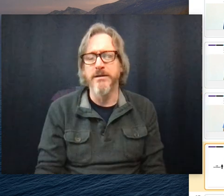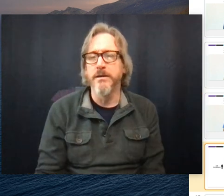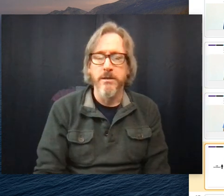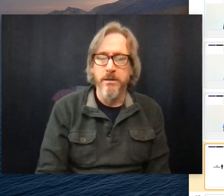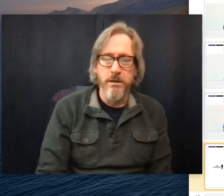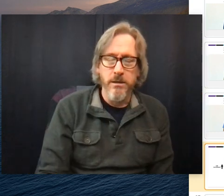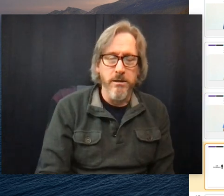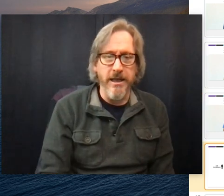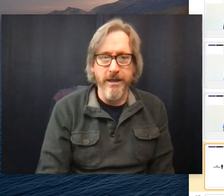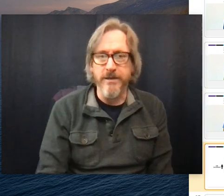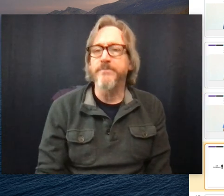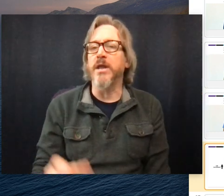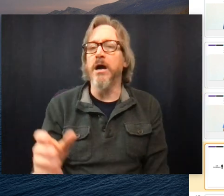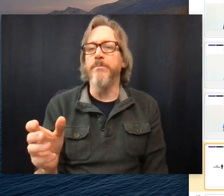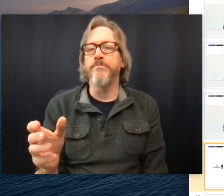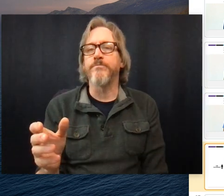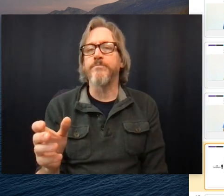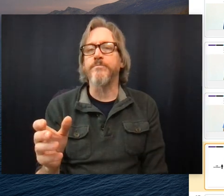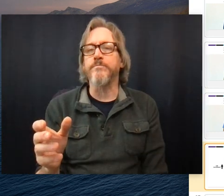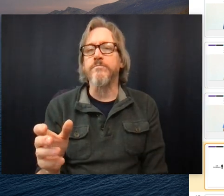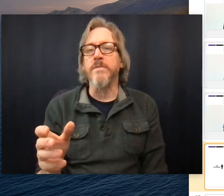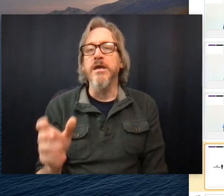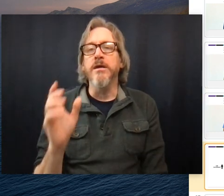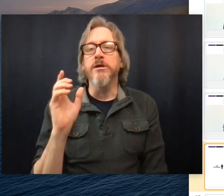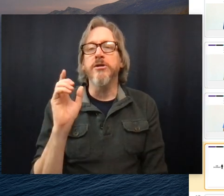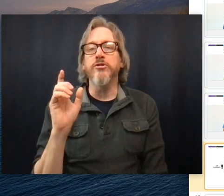Duh. Idiot.